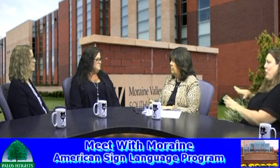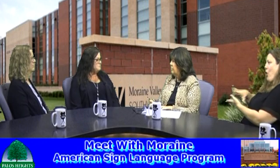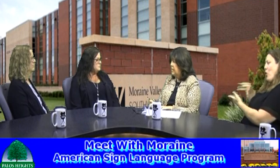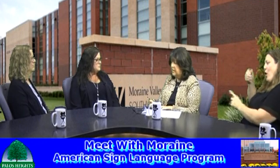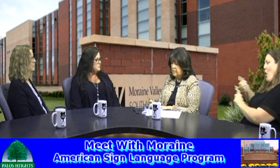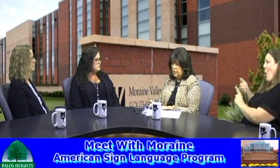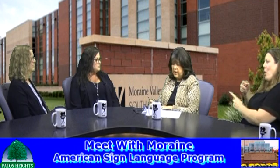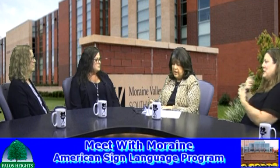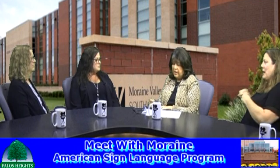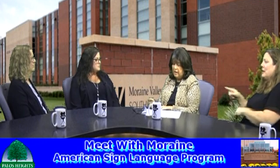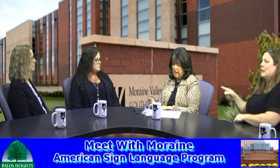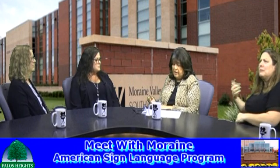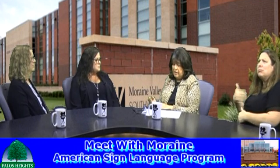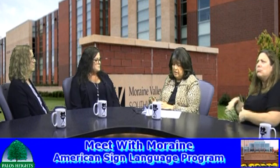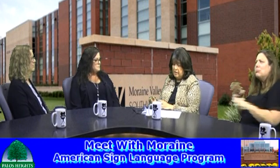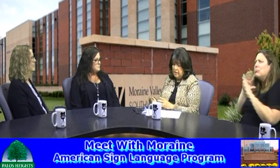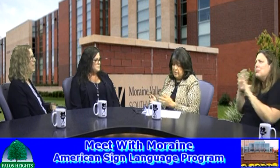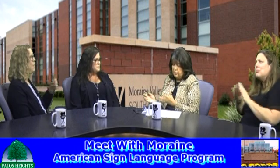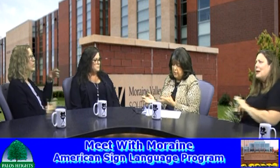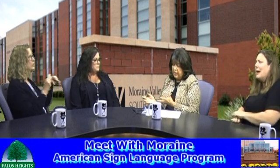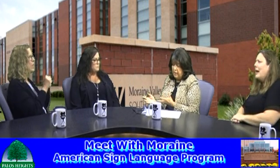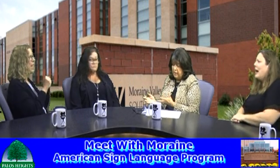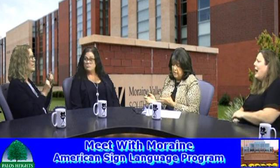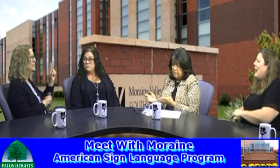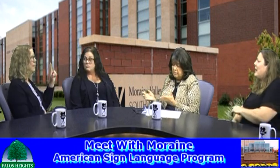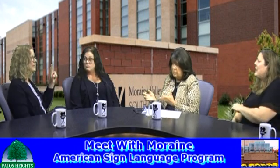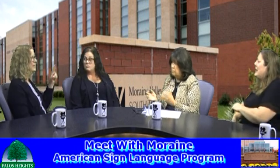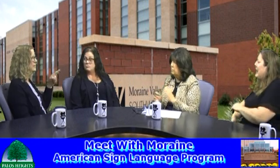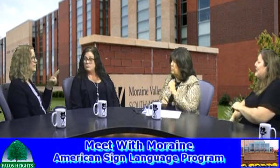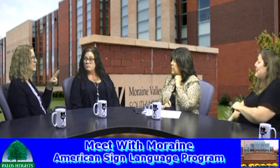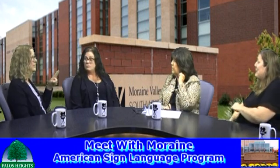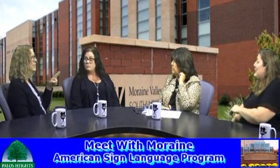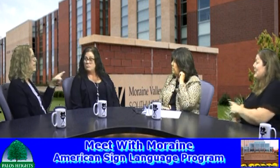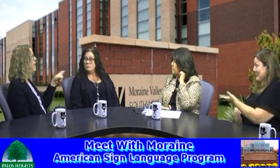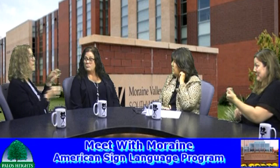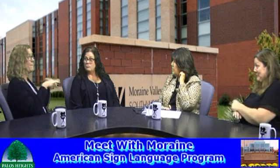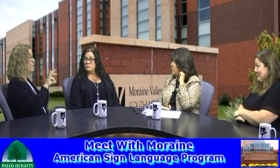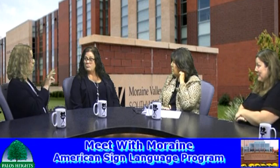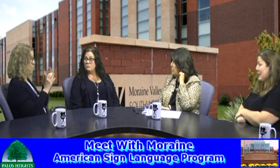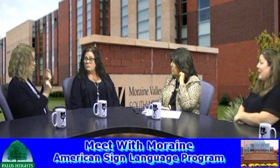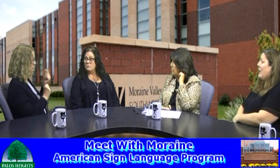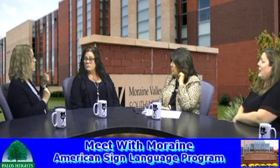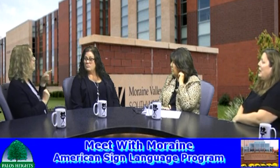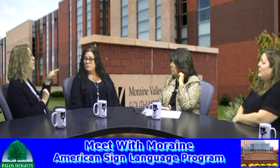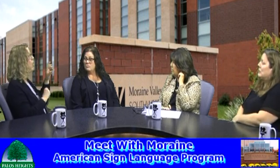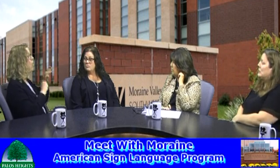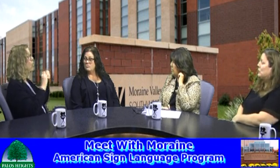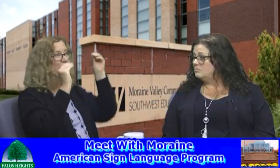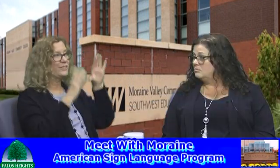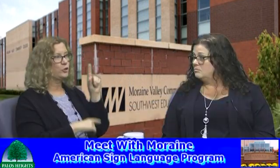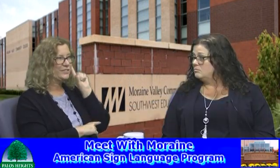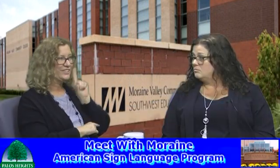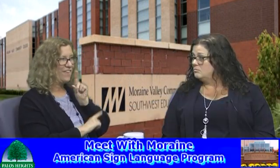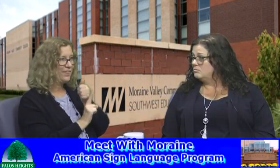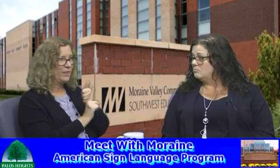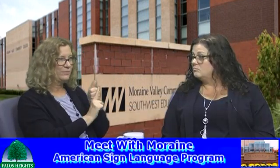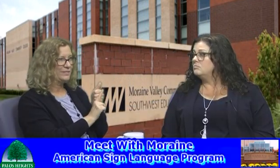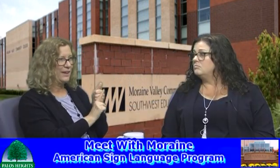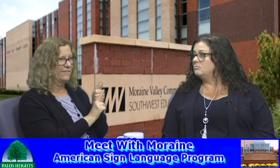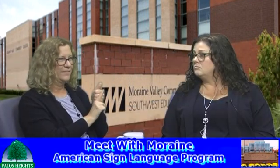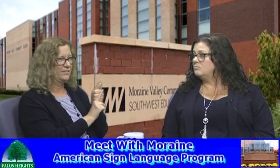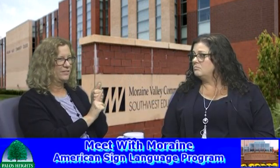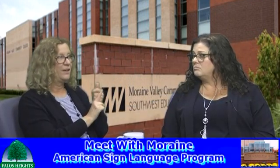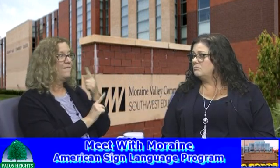language. That is great. And it's free. They can. If I could add something Yes. too. What's really important is